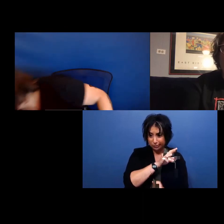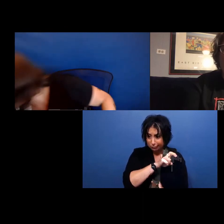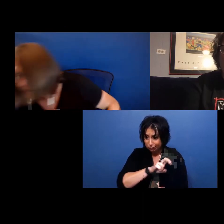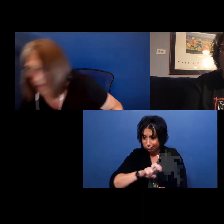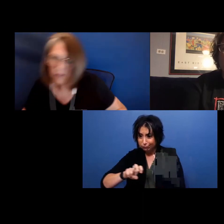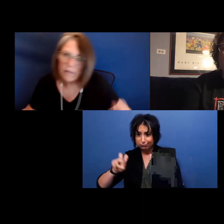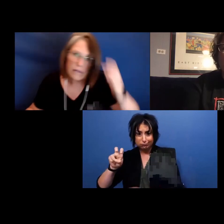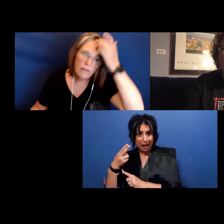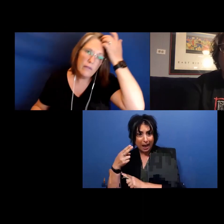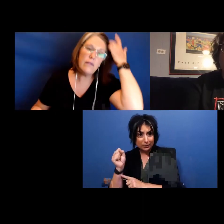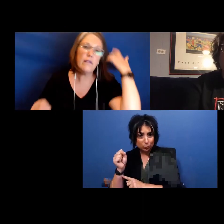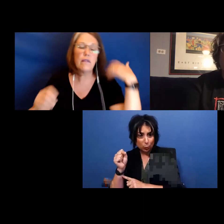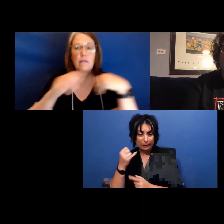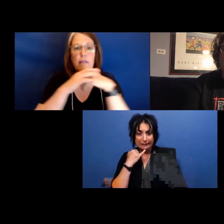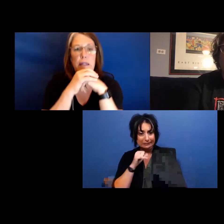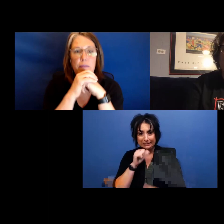of 9?